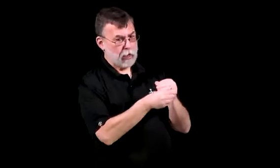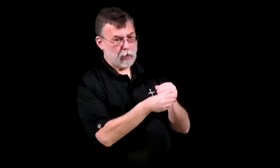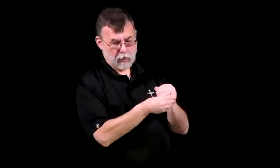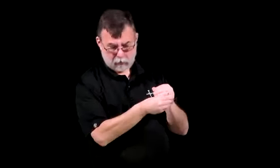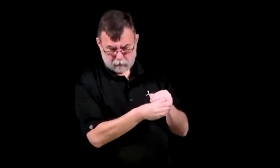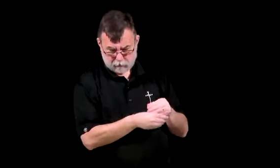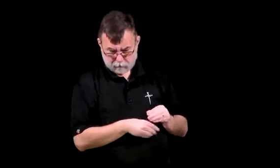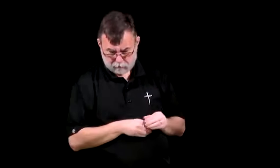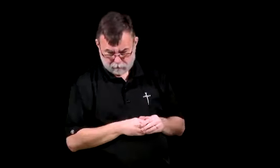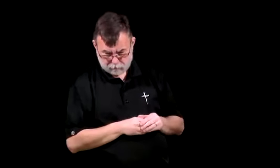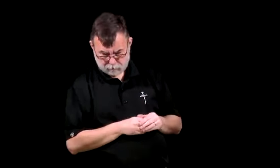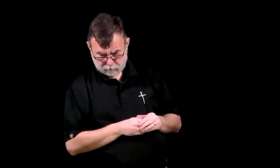today we can add